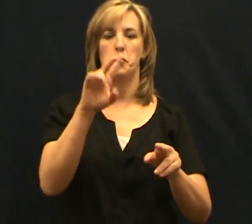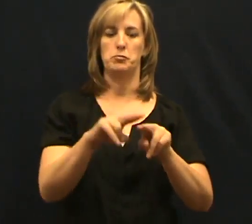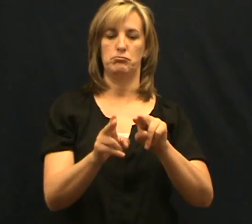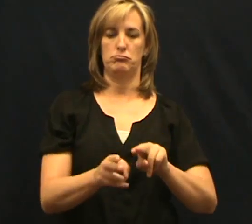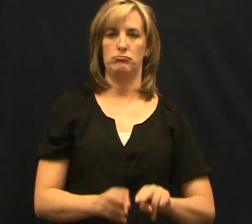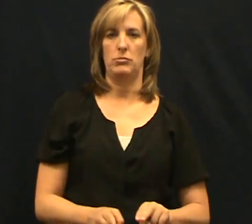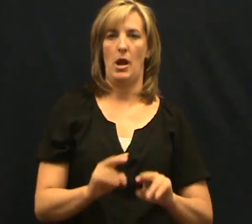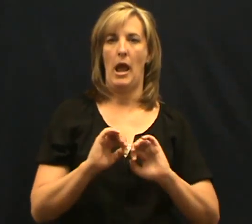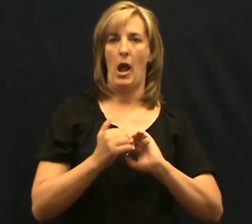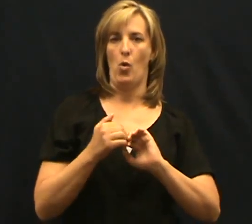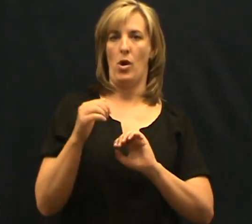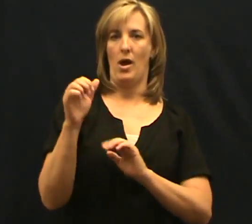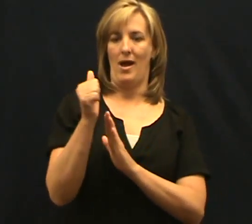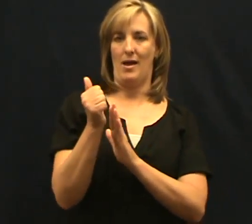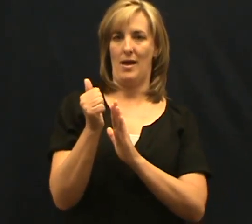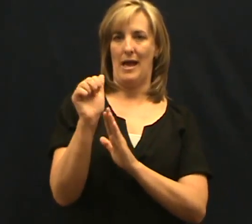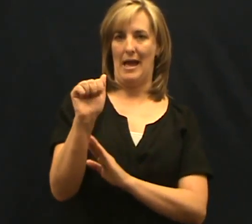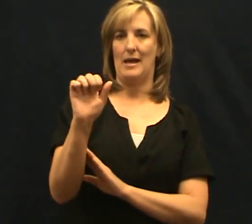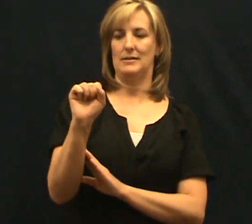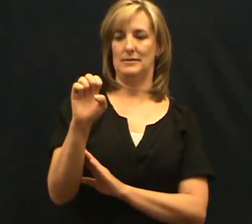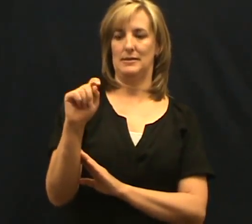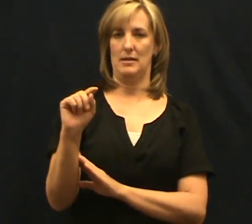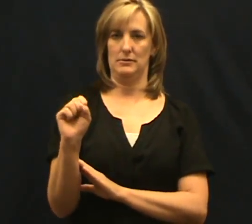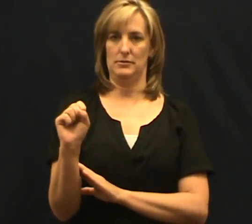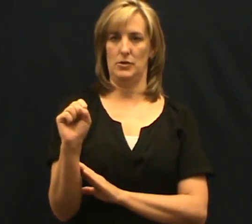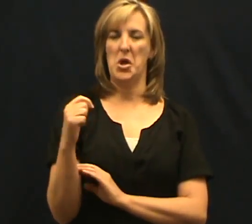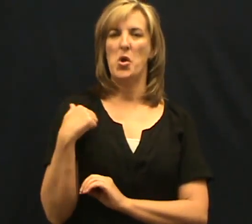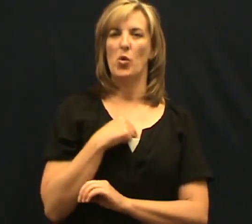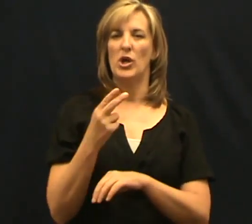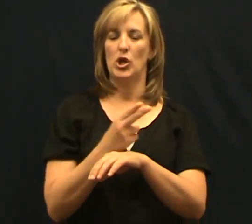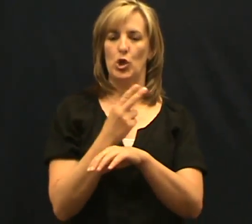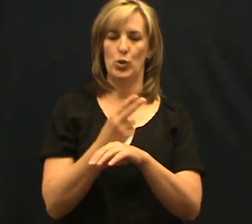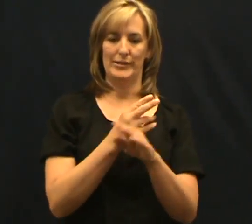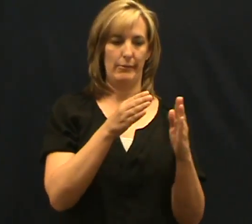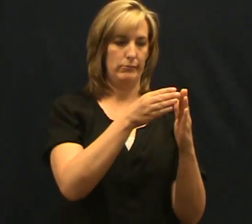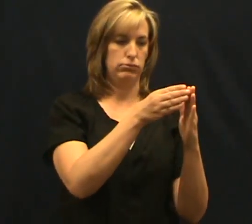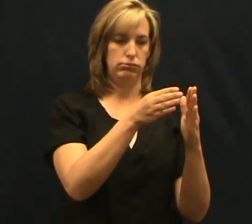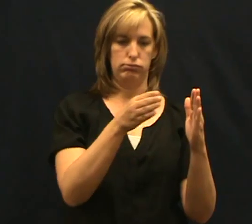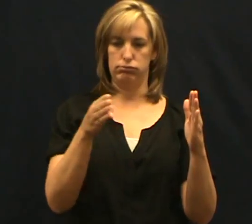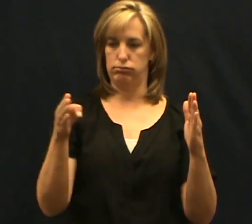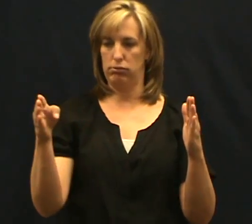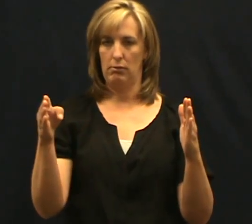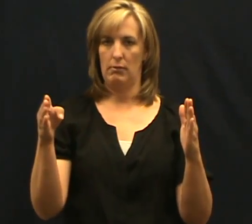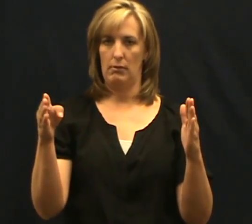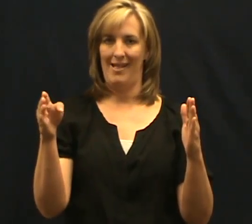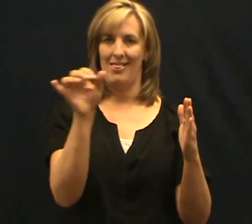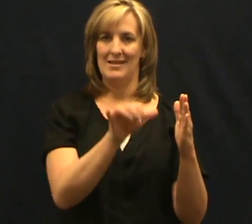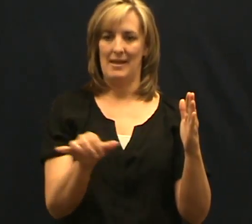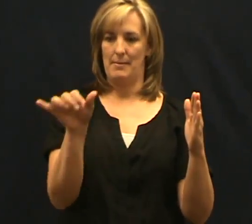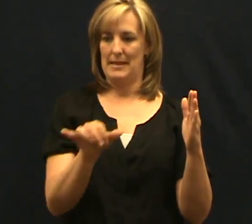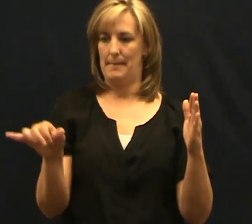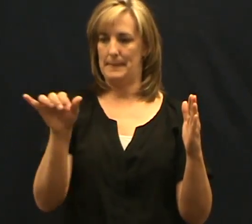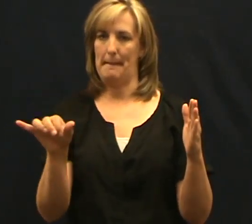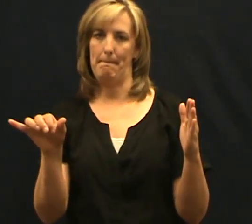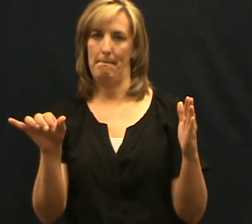and we just use the straight line, which means it's the same amount every period. And we'll get into more of that as the course goes